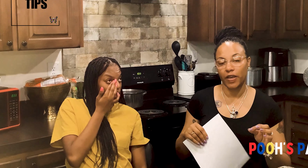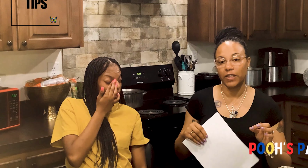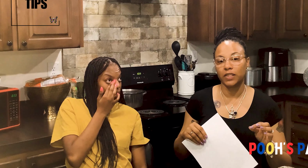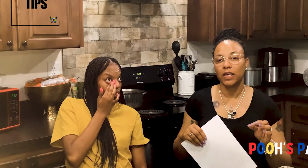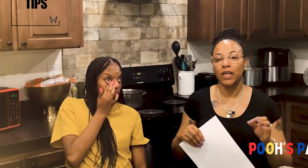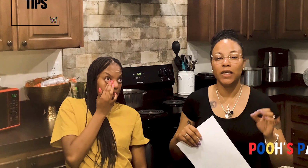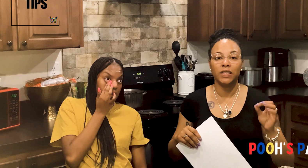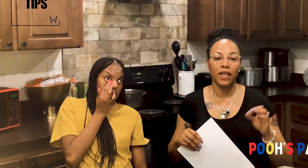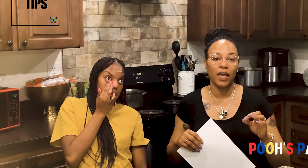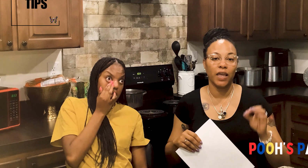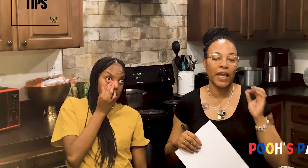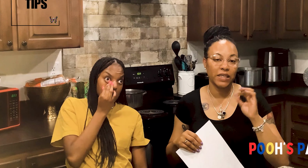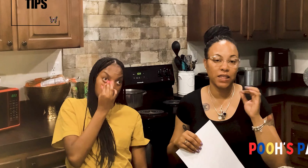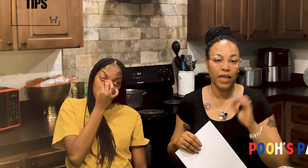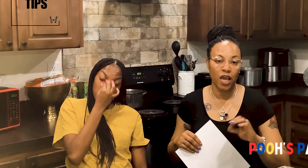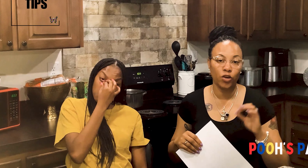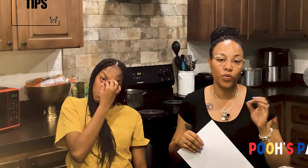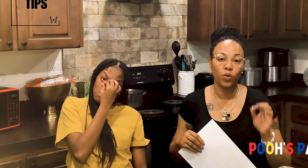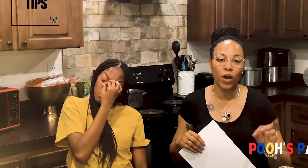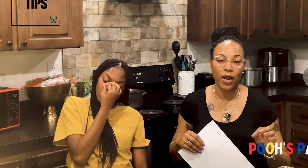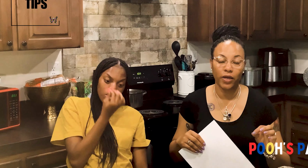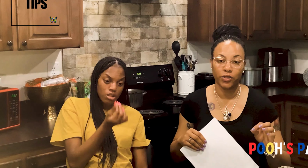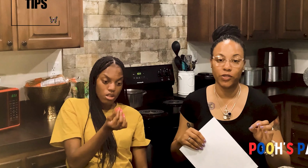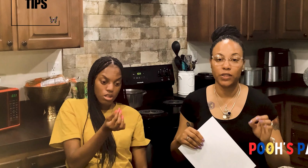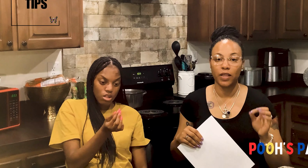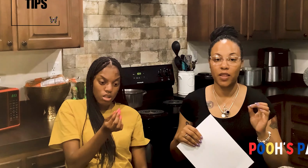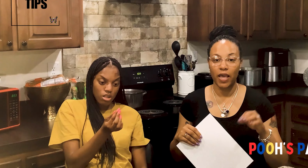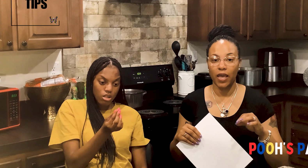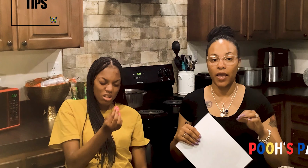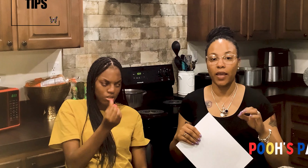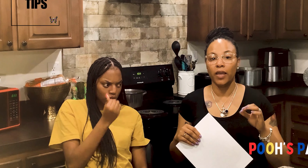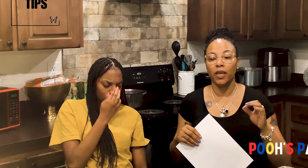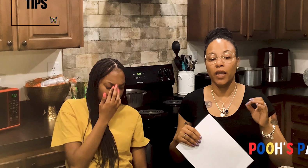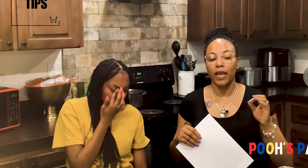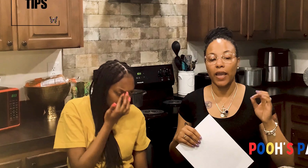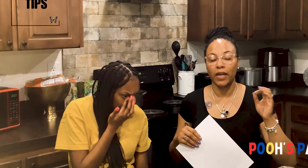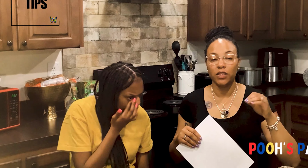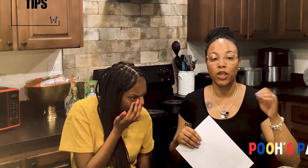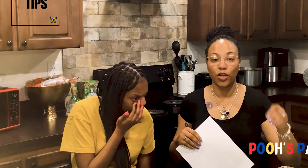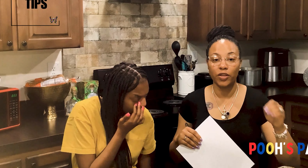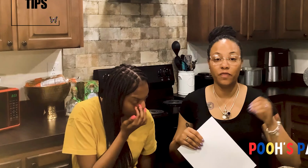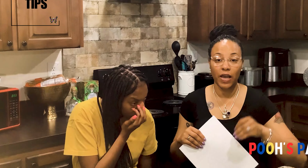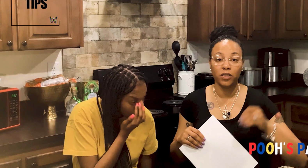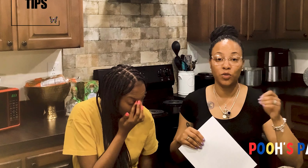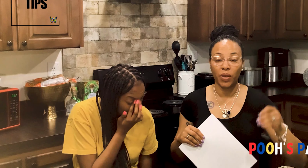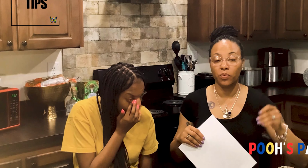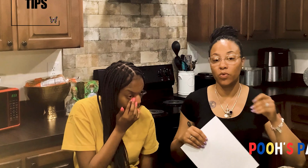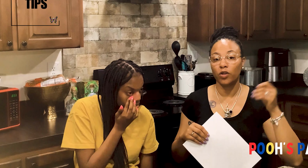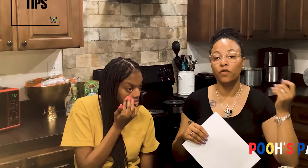face is that Gaston County requires that an attorney files the paperwork for